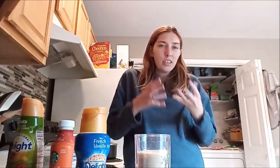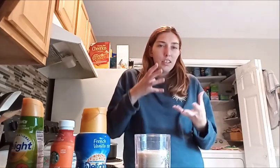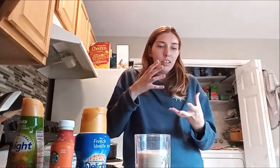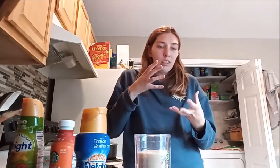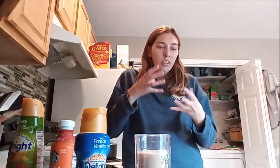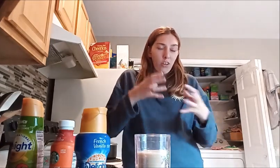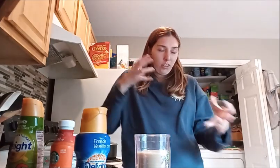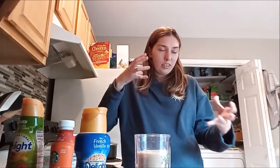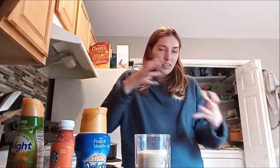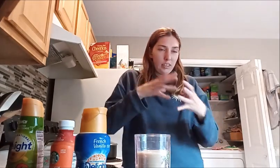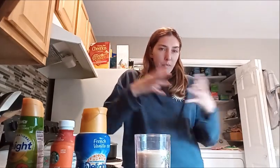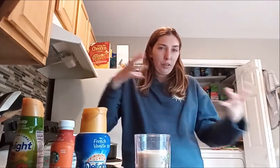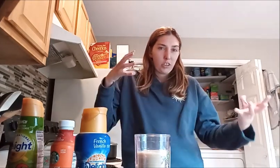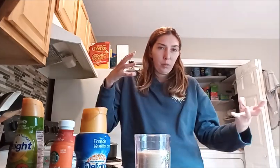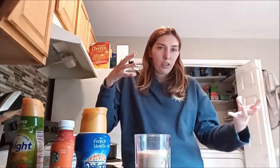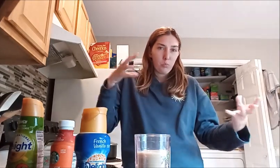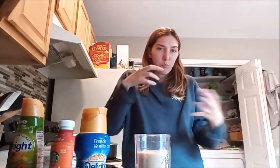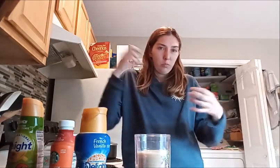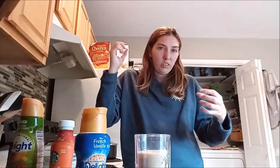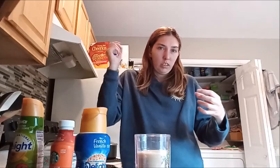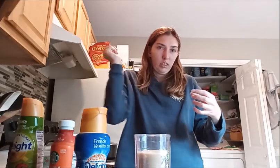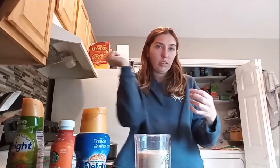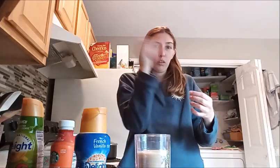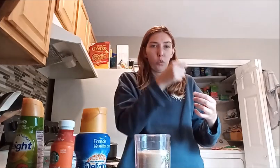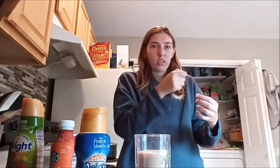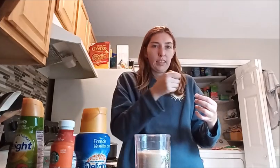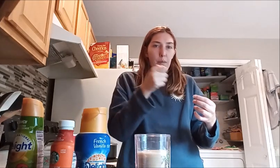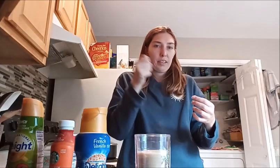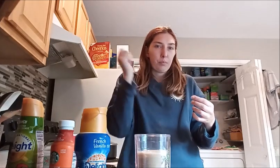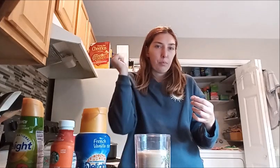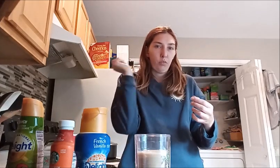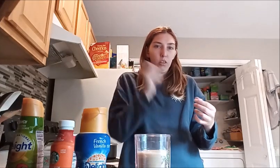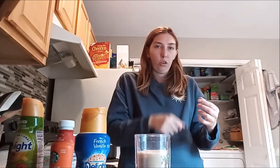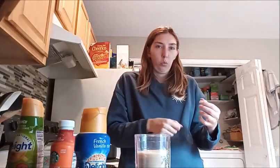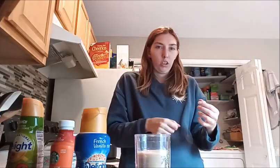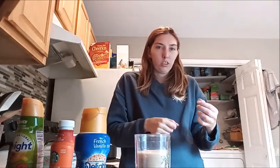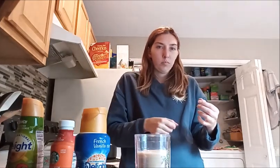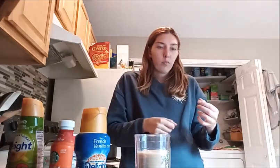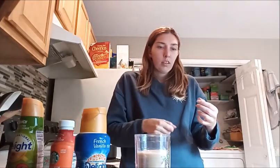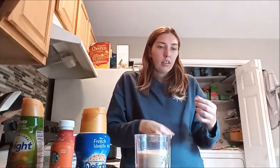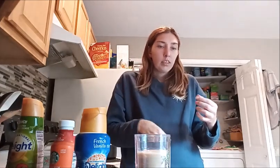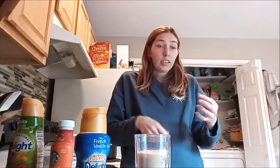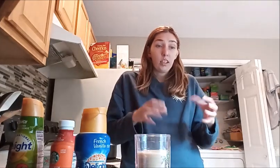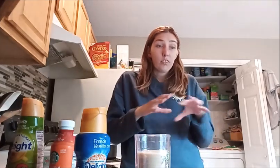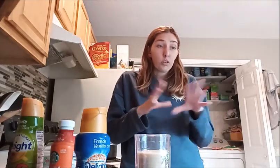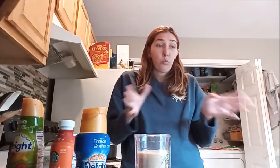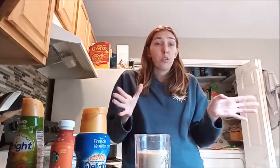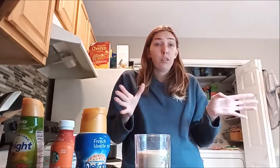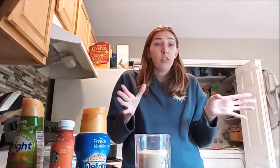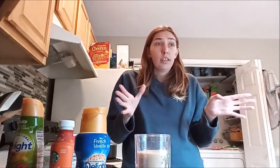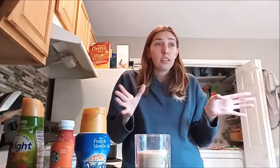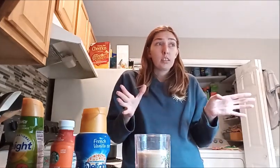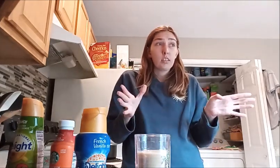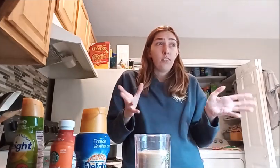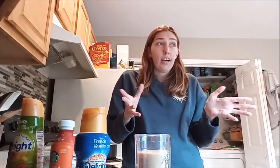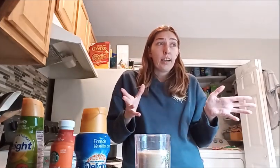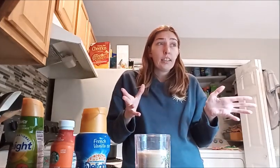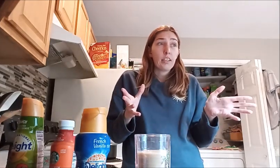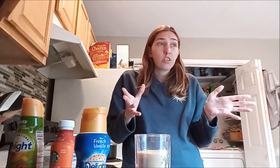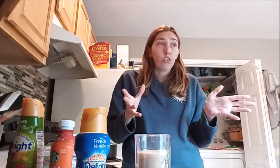like the bungee part, the cord snapping and people fall into the water. Like, if there's water below, that's fine. I just don't know what the current's like,